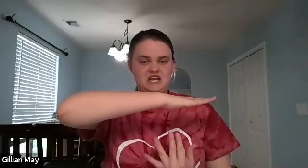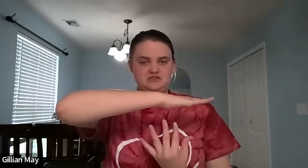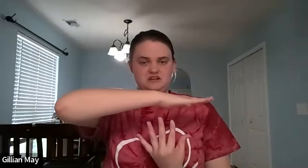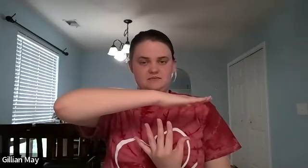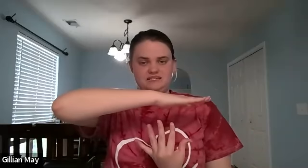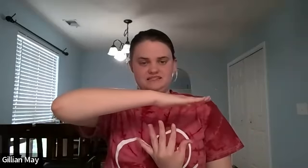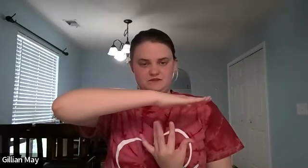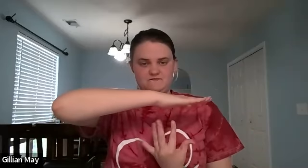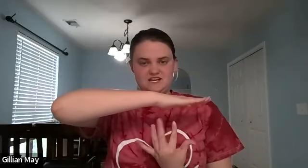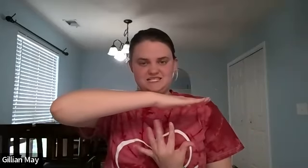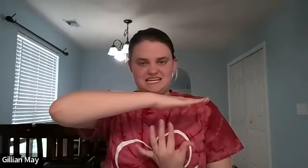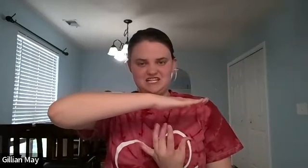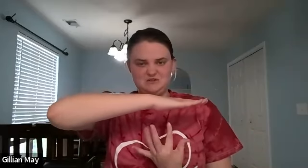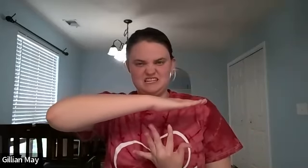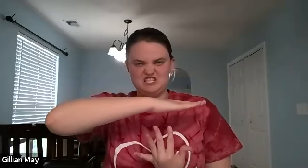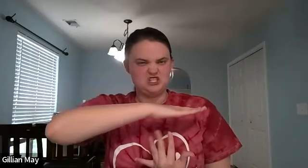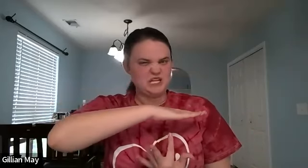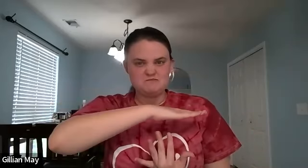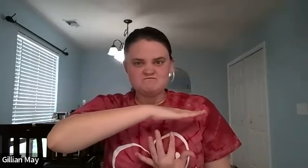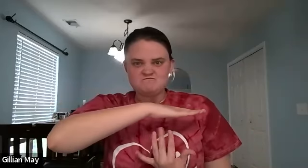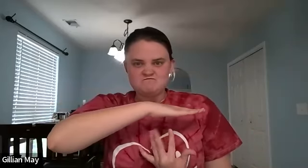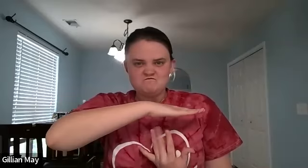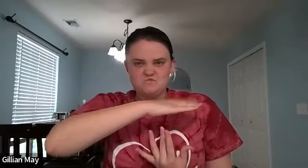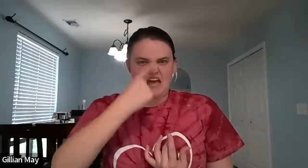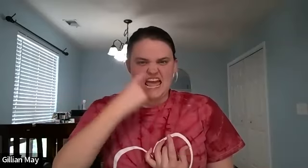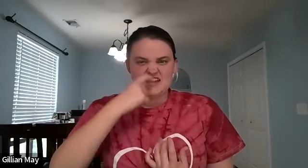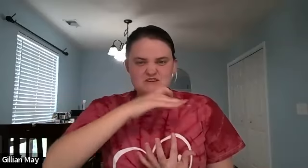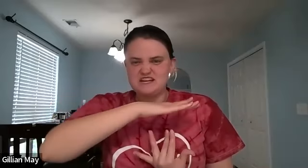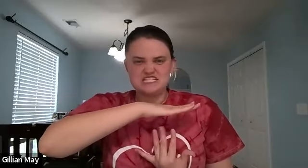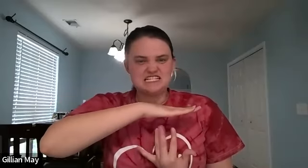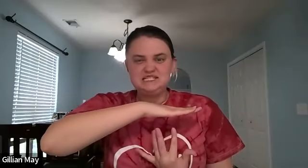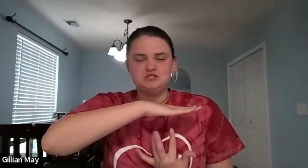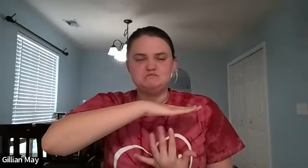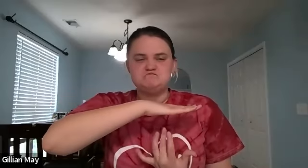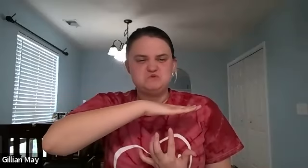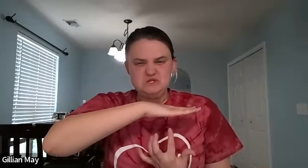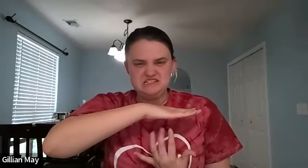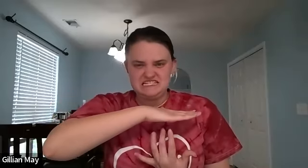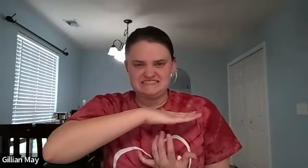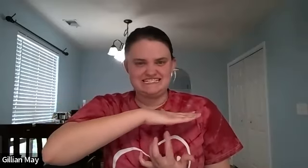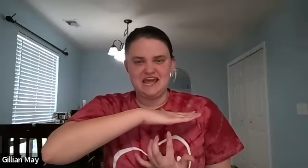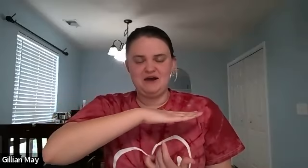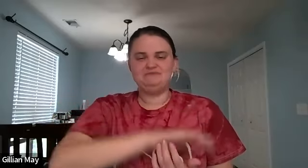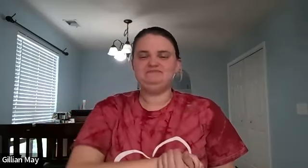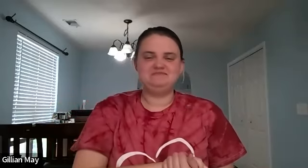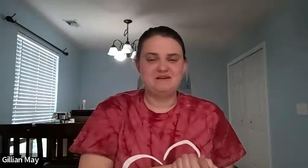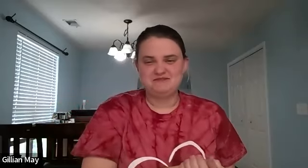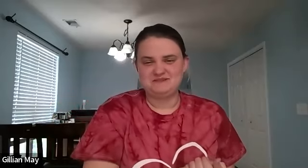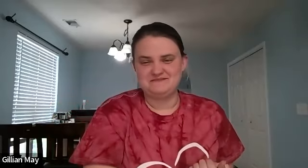you're dominant with your fingers, and you do this, and you're just like with that angry face, like I am just boiling right now. That one's always a fun